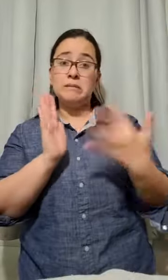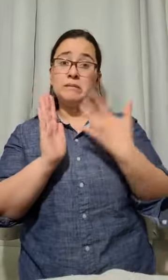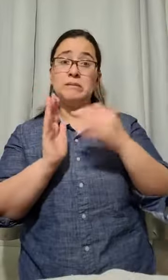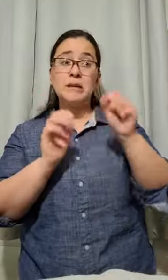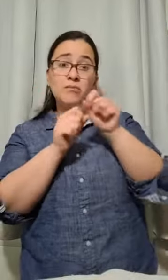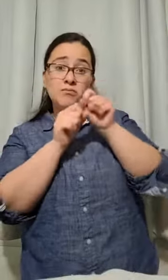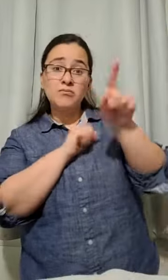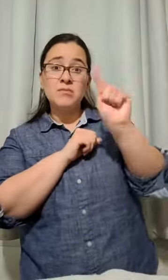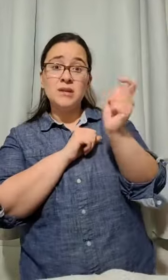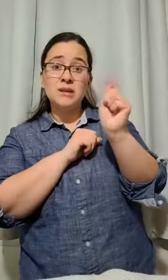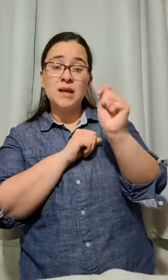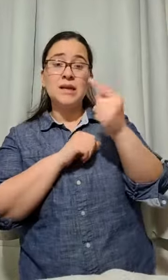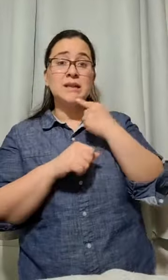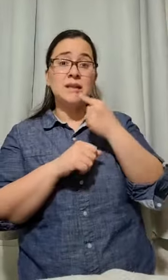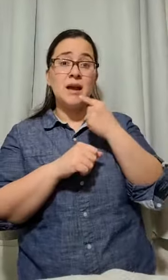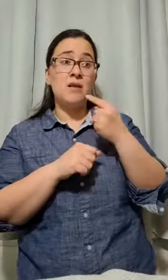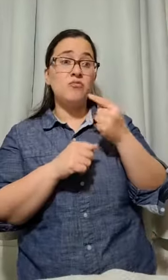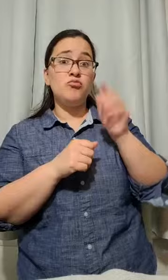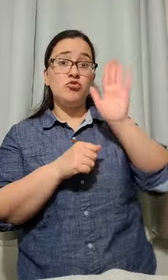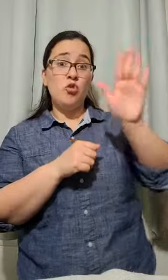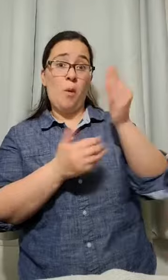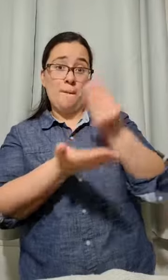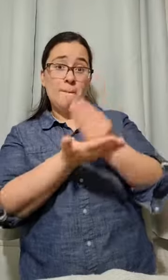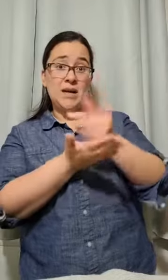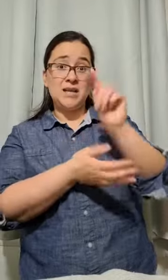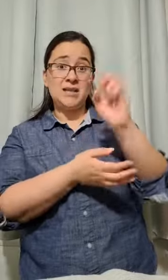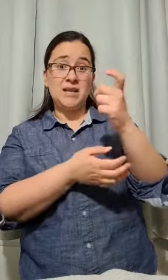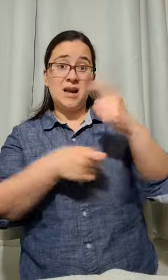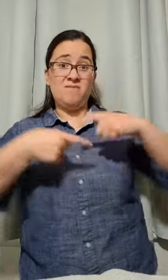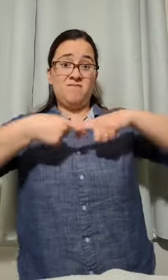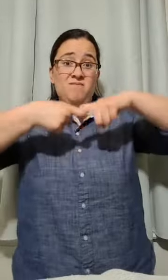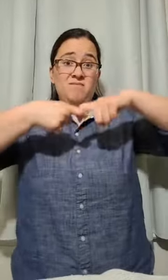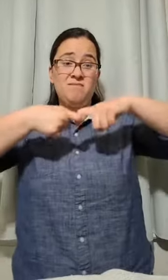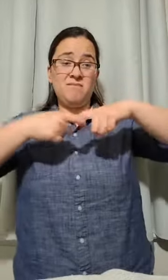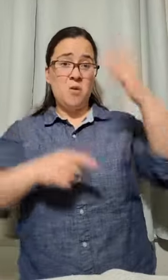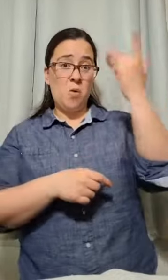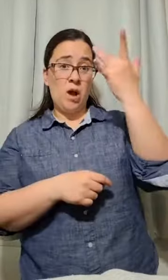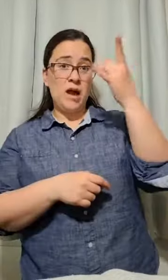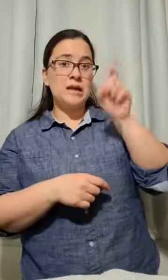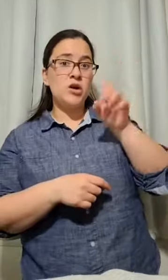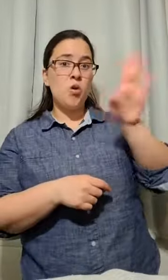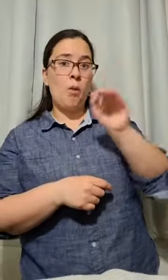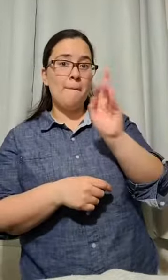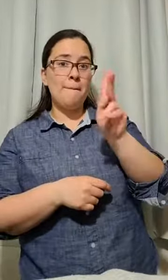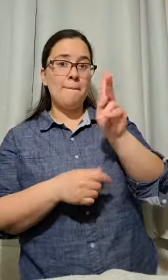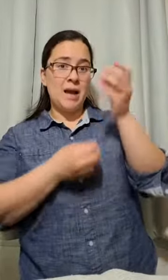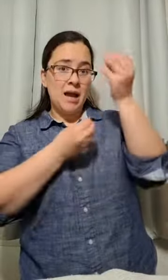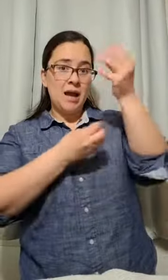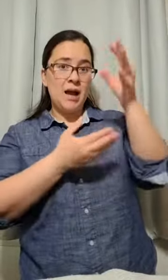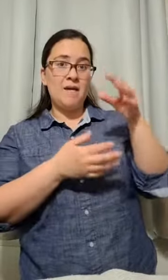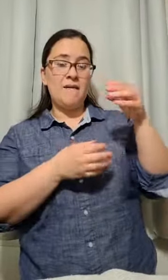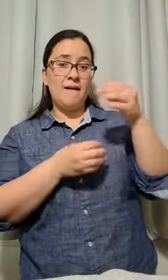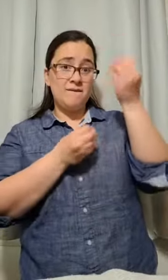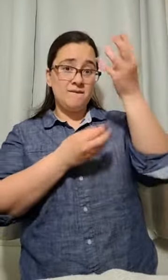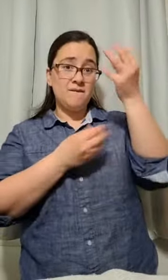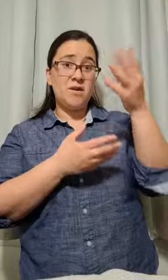of the scale of the ongoing devastation. Trevor's colleague, 41-year-old Roger Burriton, was the first constable on